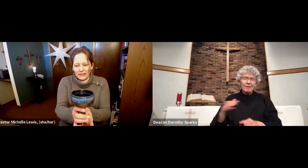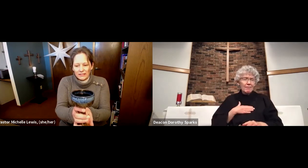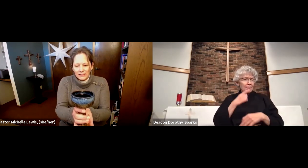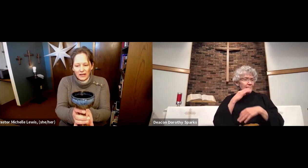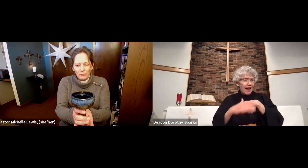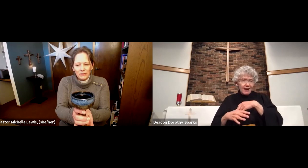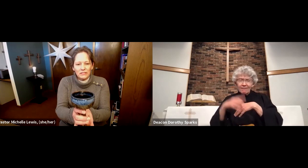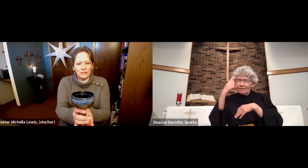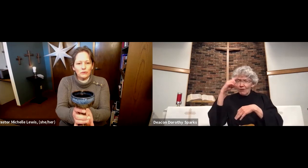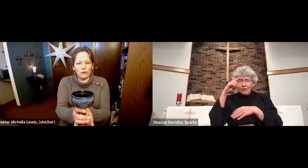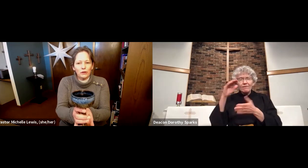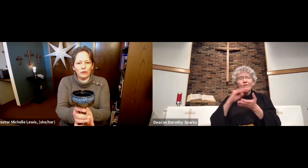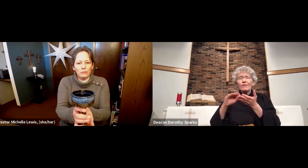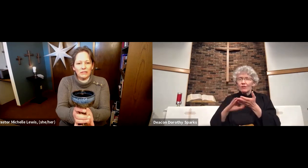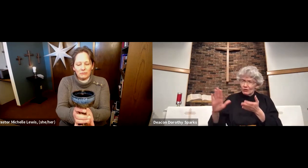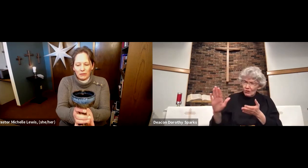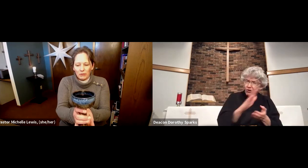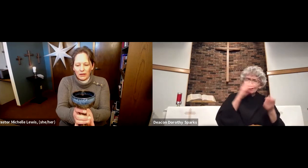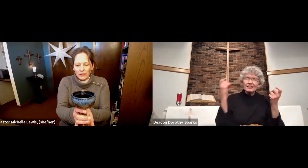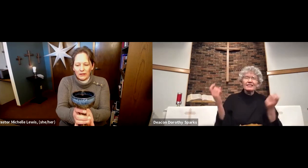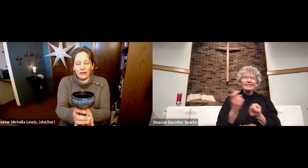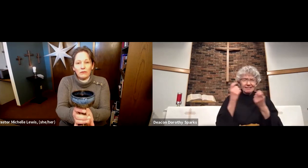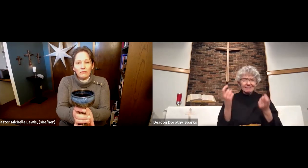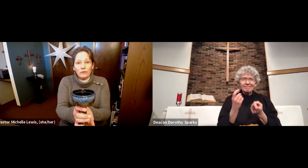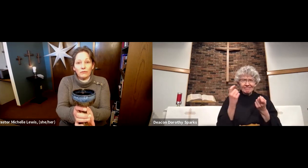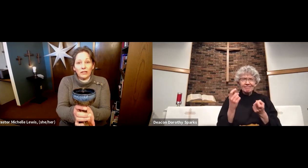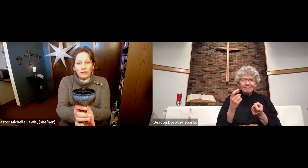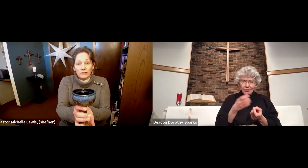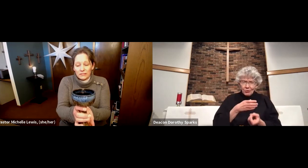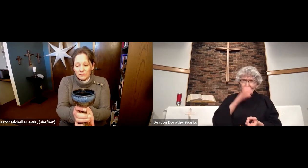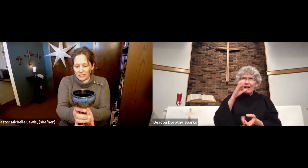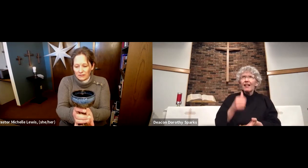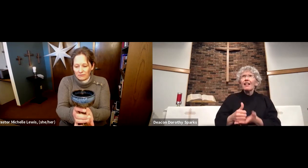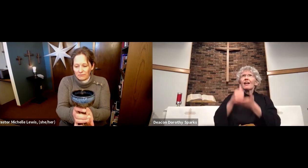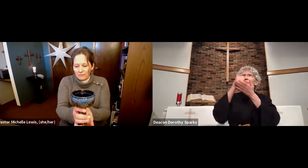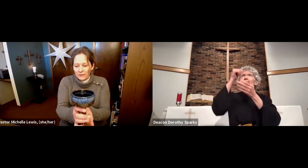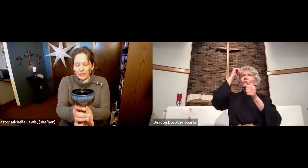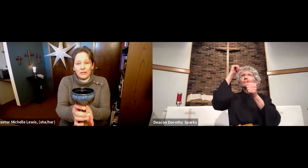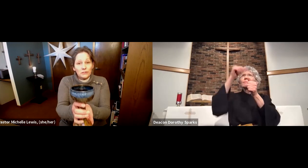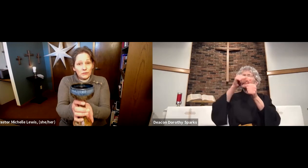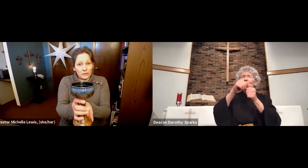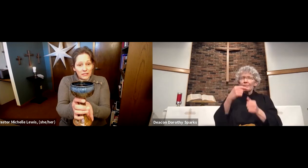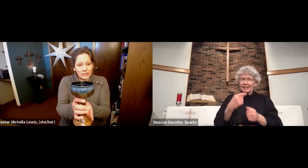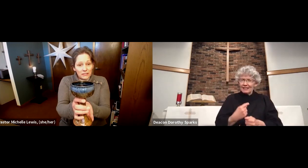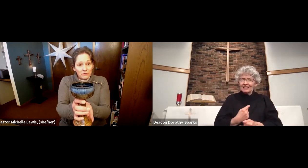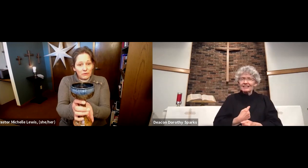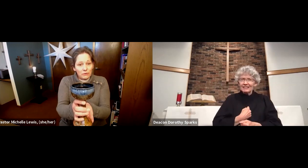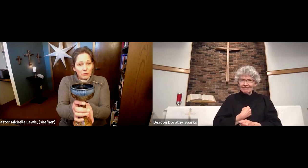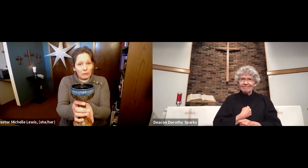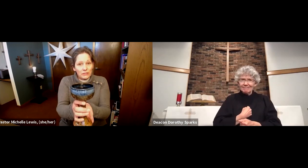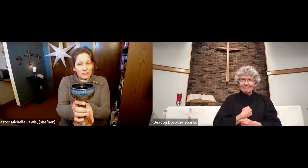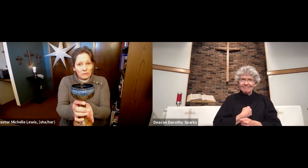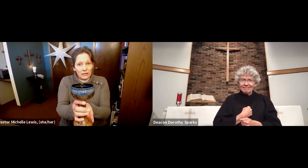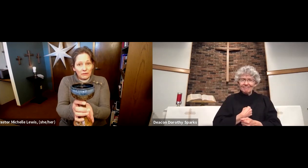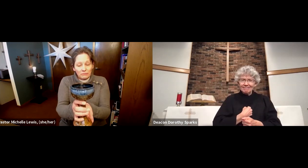"This cup is the new agreement in my blood, shed for you and for all people, for the forgiveness of sin.